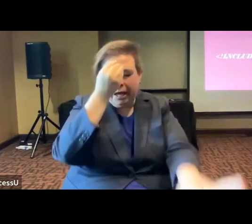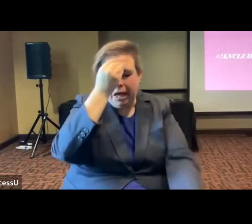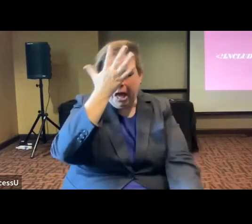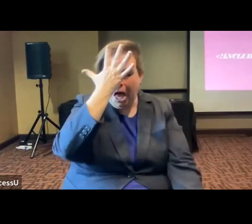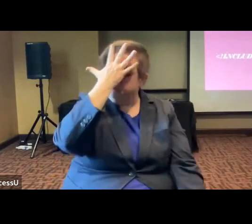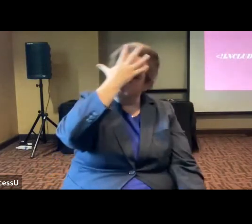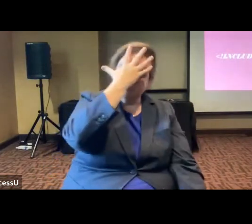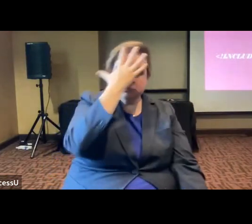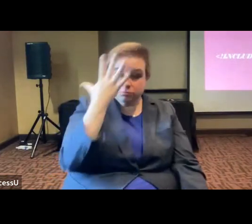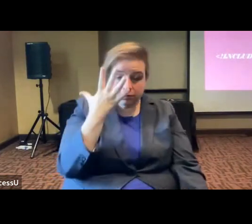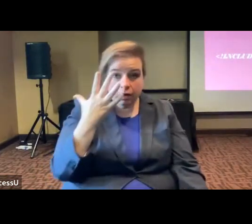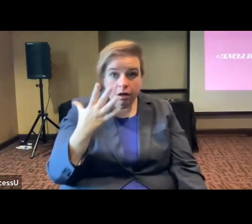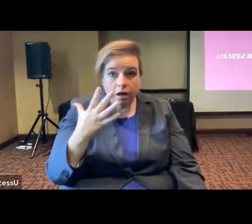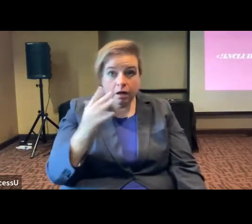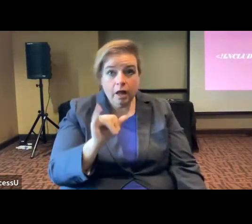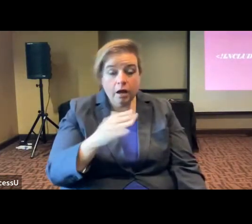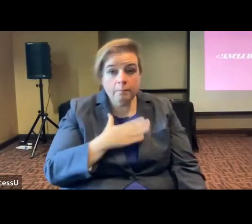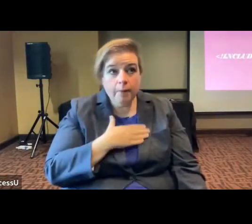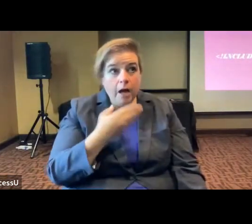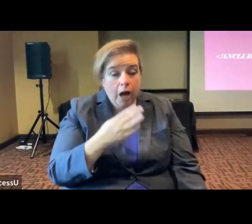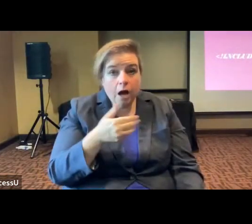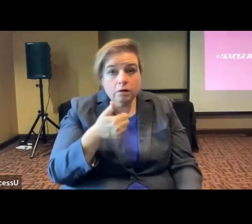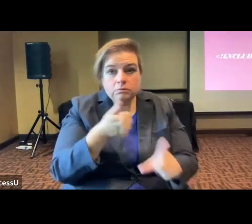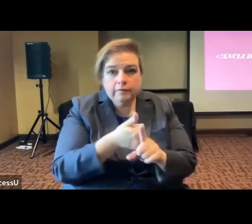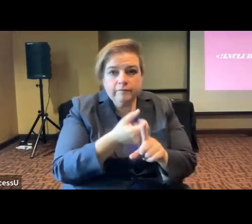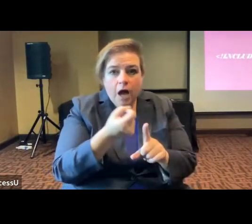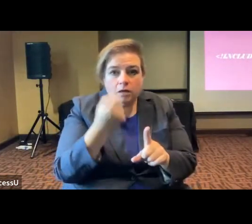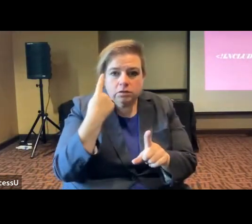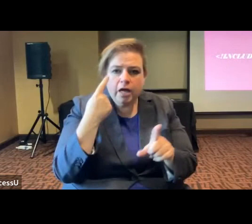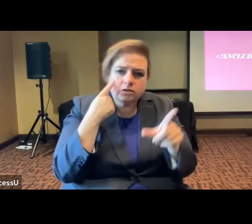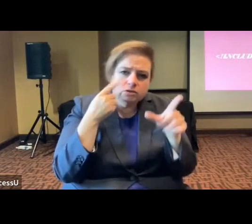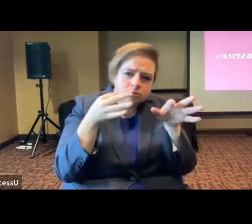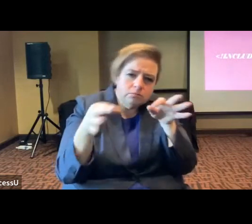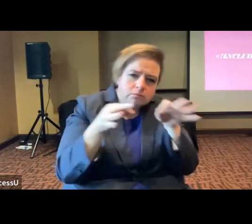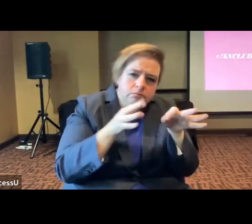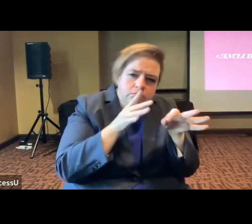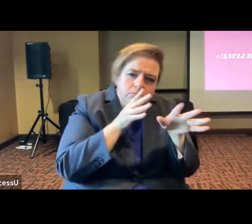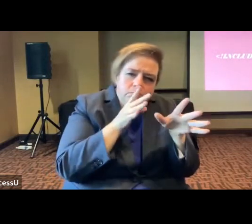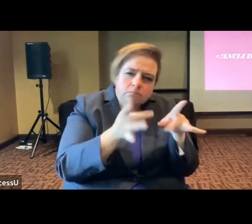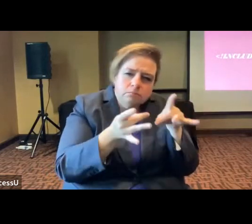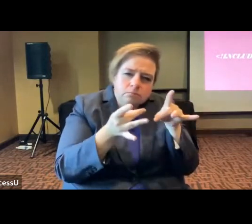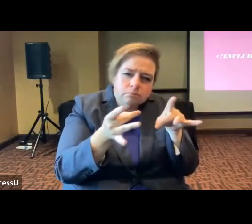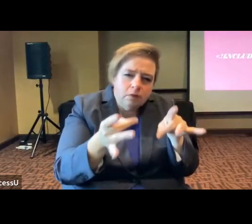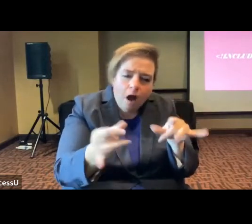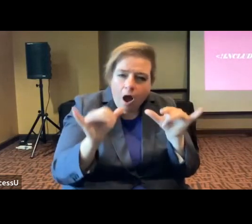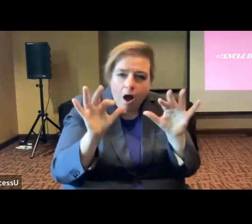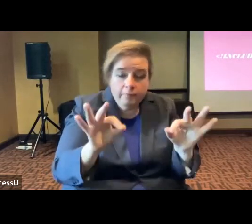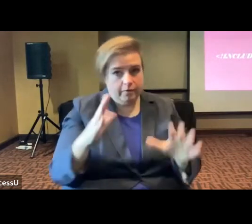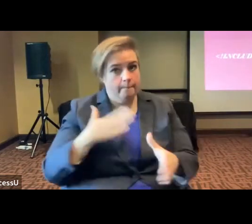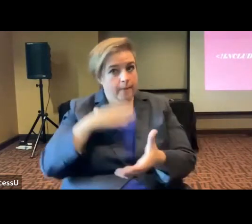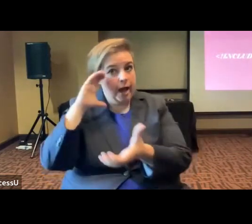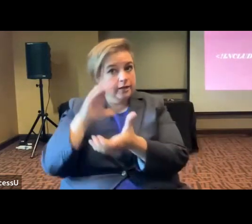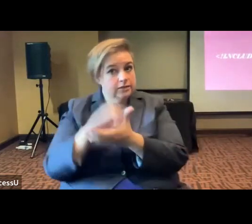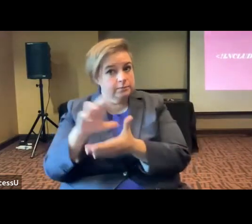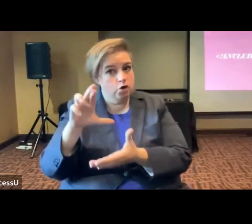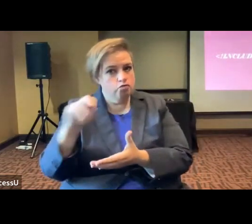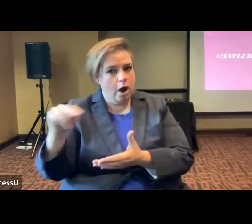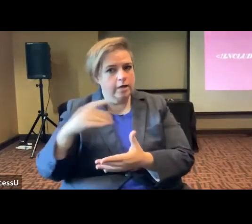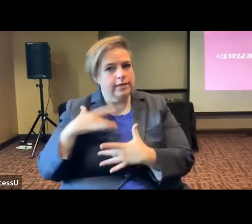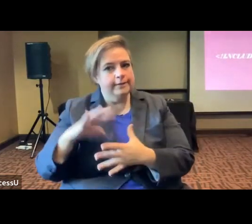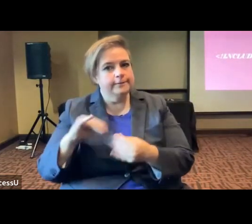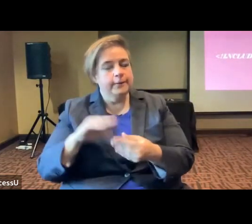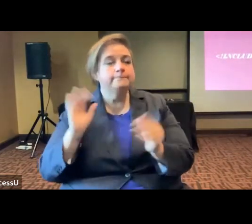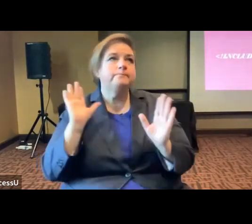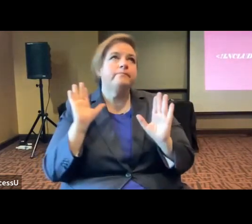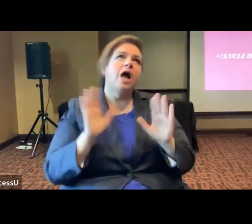like, my God, she understands, she articulates. My husband, Ron, says, well,